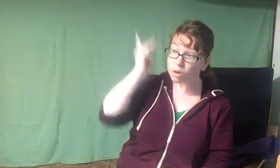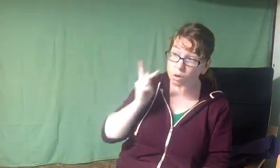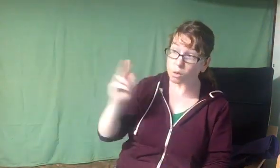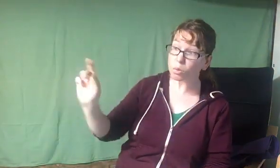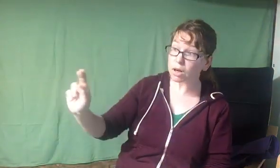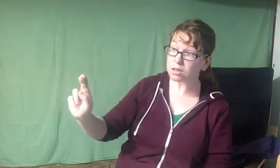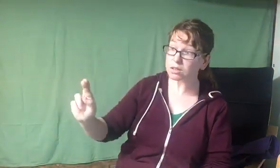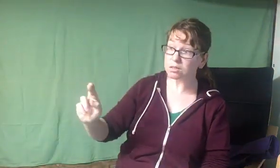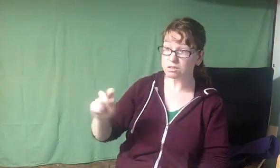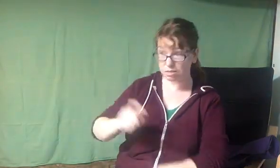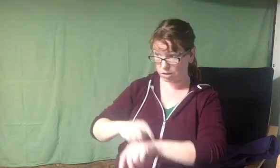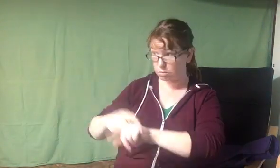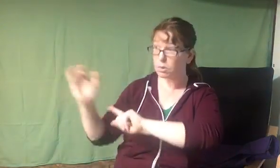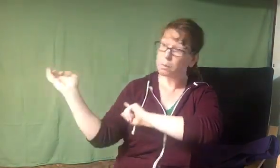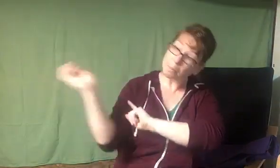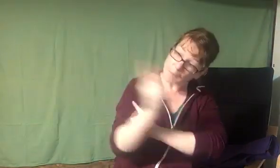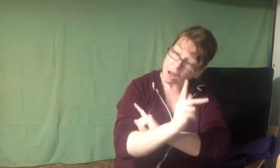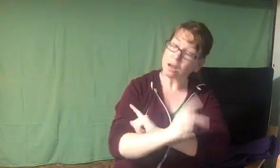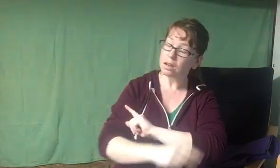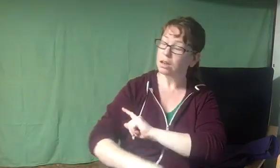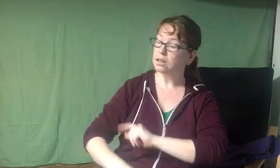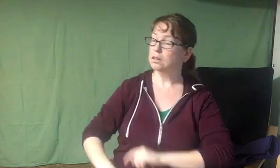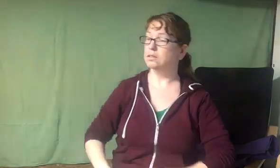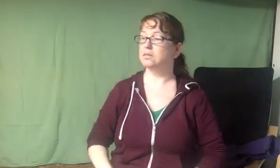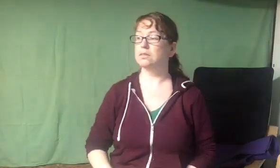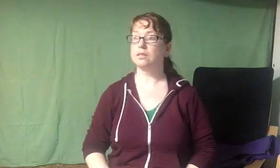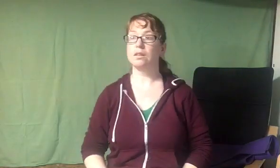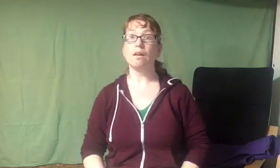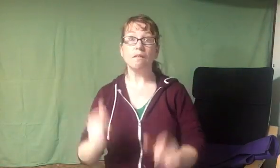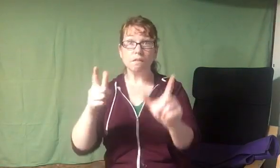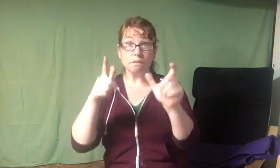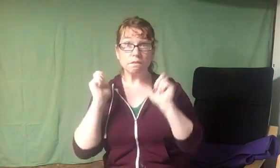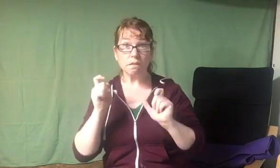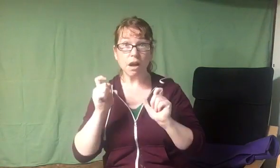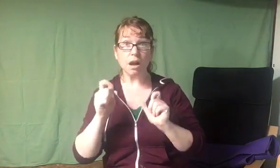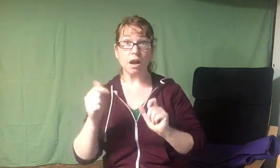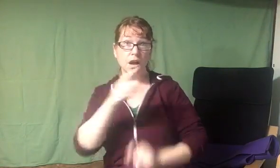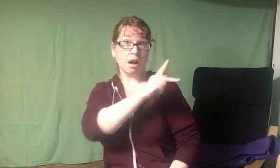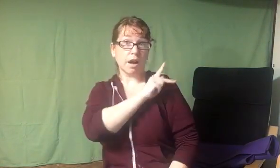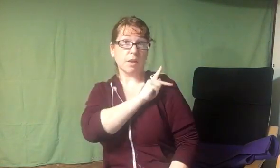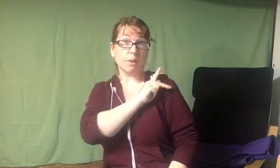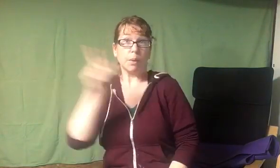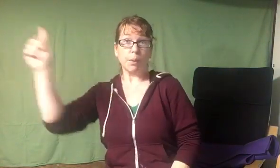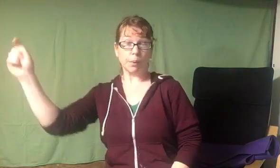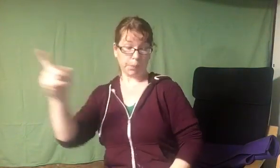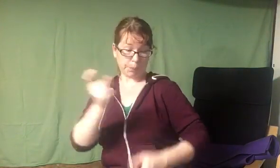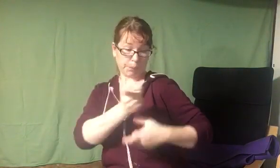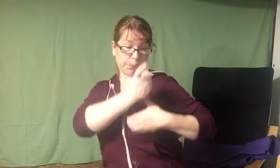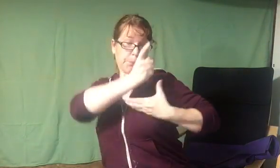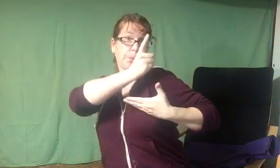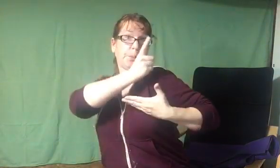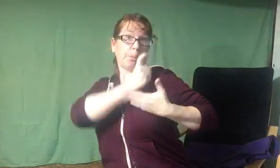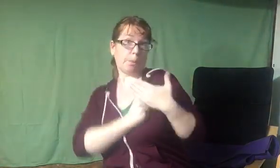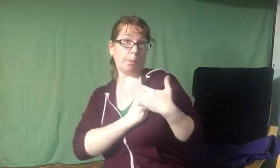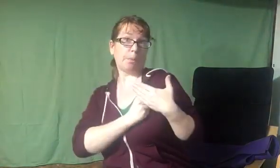rest of the class." Quickly, Kathryn darted into the pocket of Kirsty's PE shirt. The girls hurried over to join the other